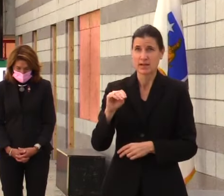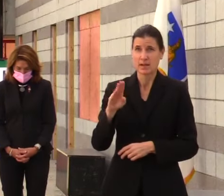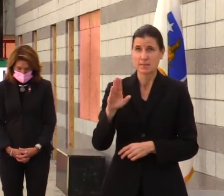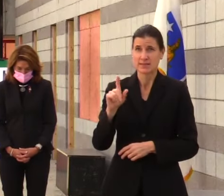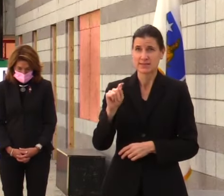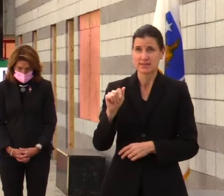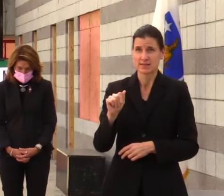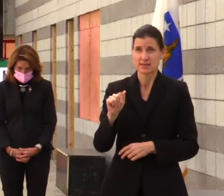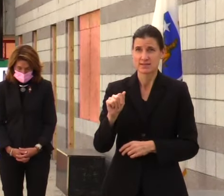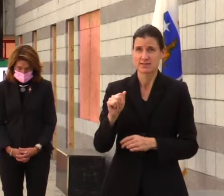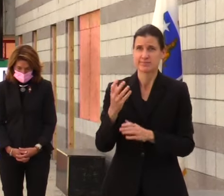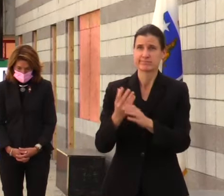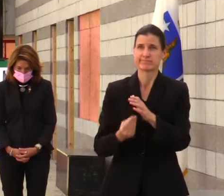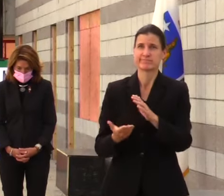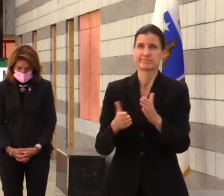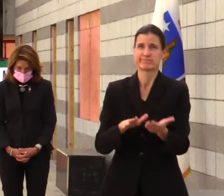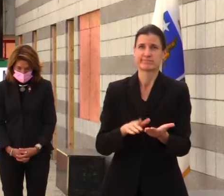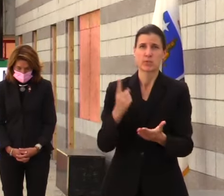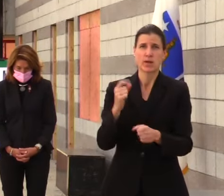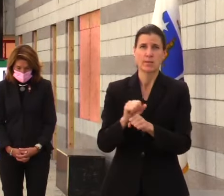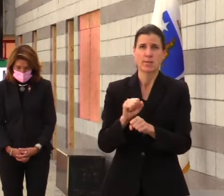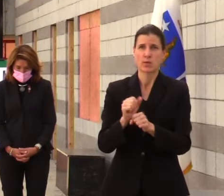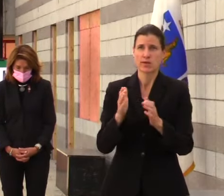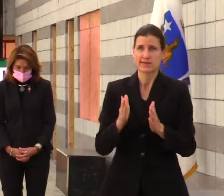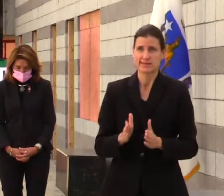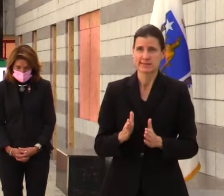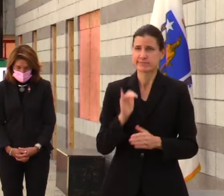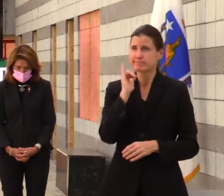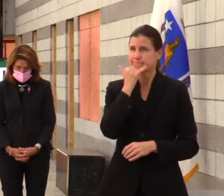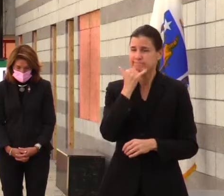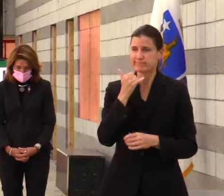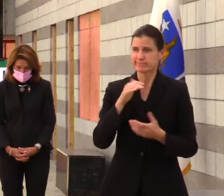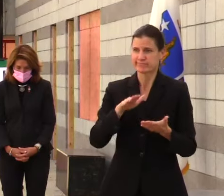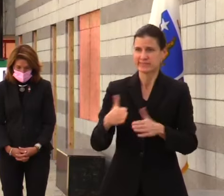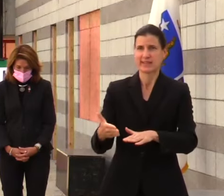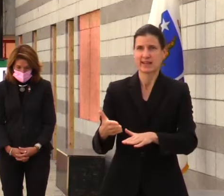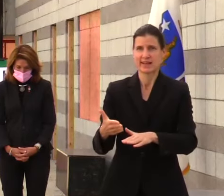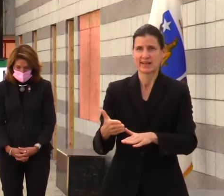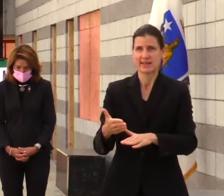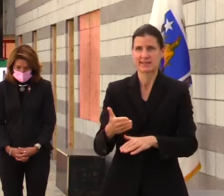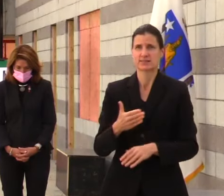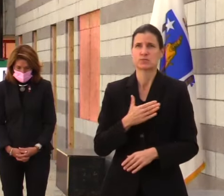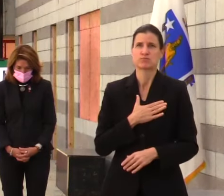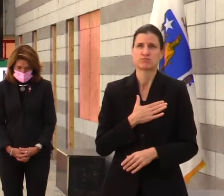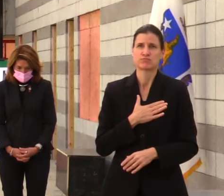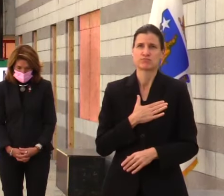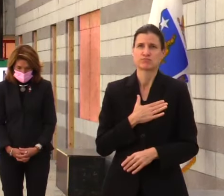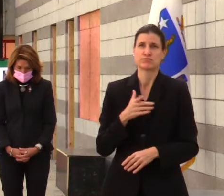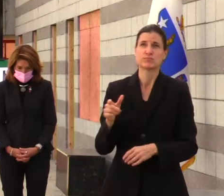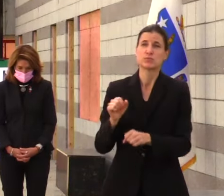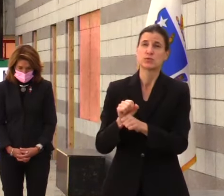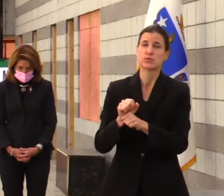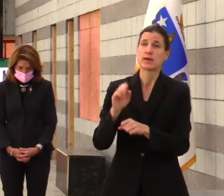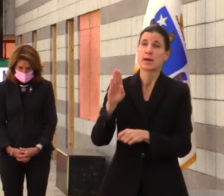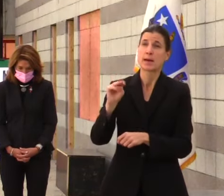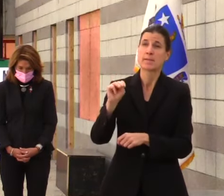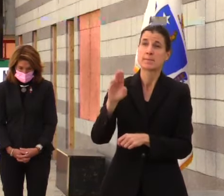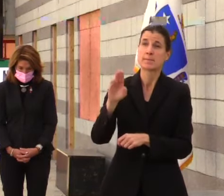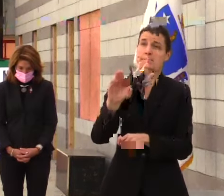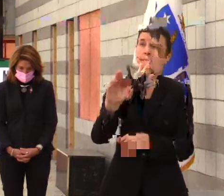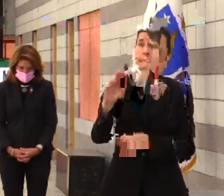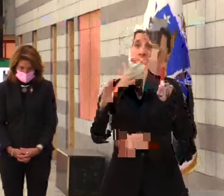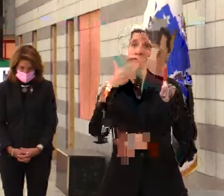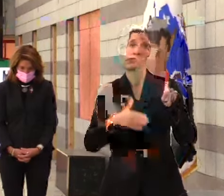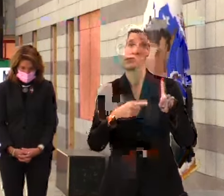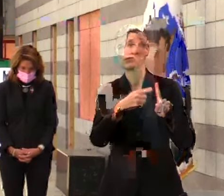died 2 weeks ago in a tragic accident. It is a difficult day for the MBTA family. We remember Bernadette Etienne